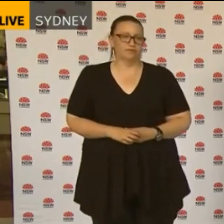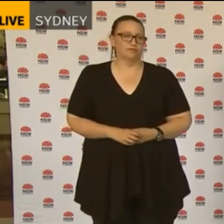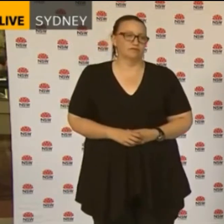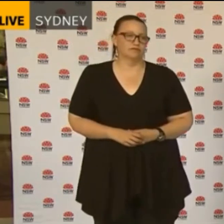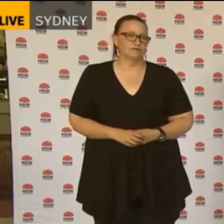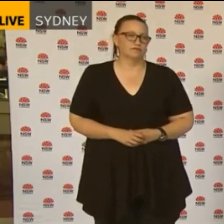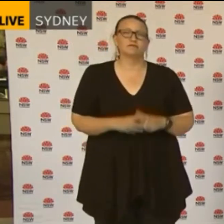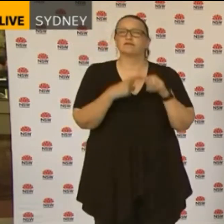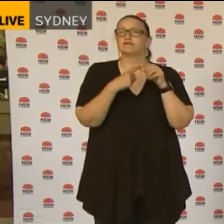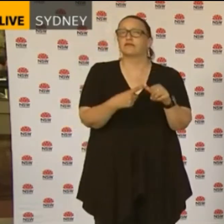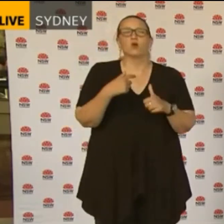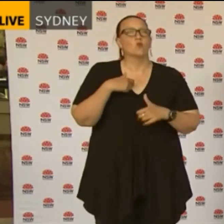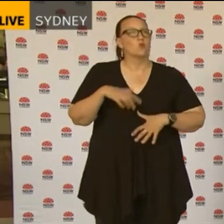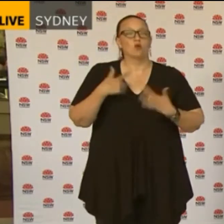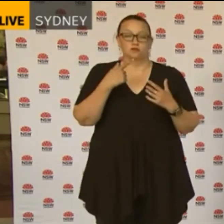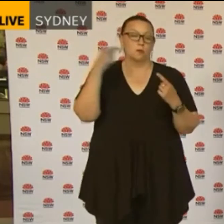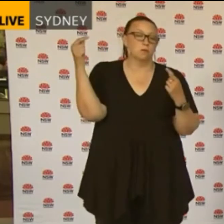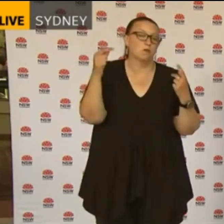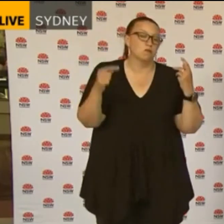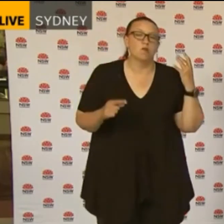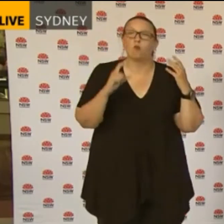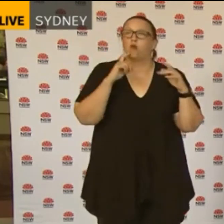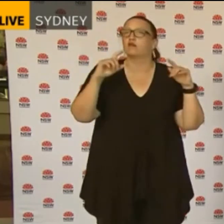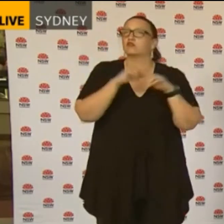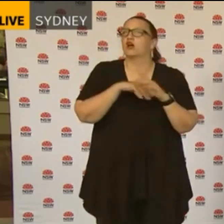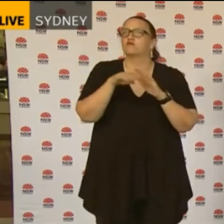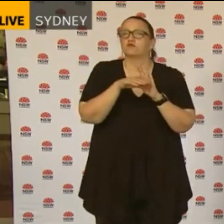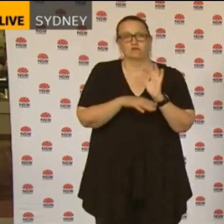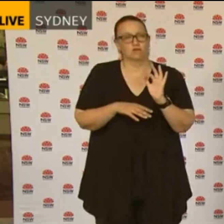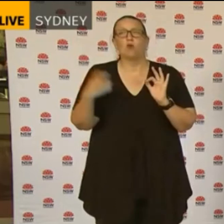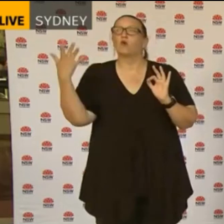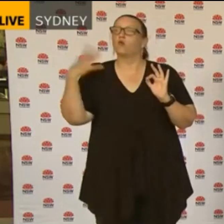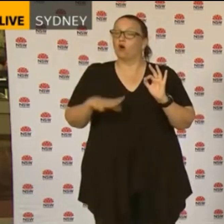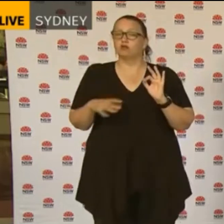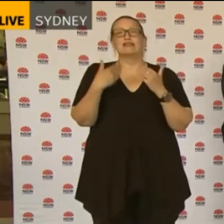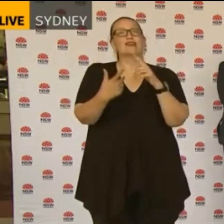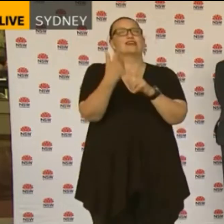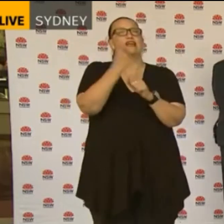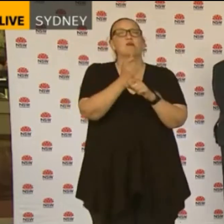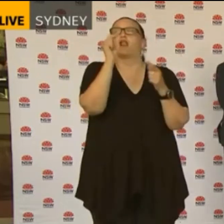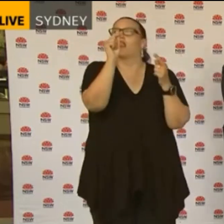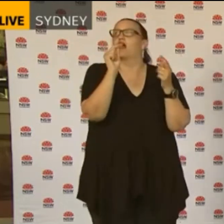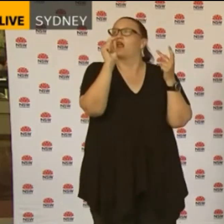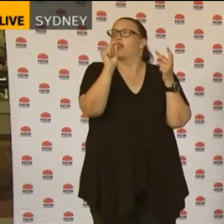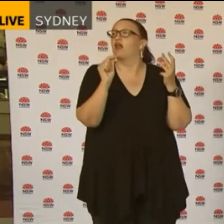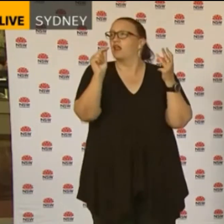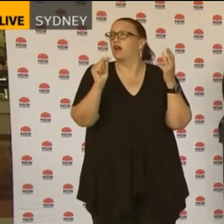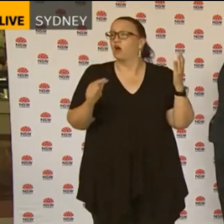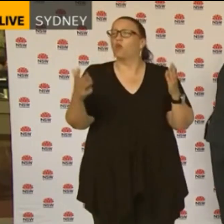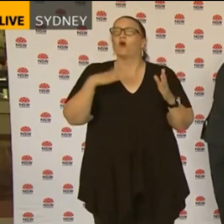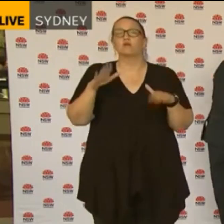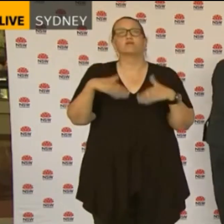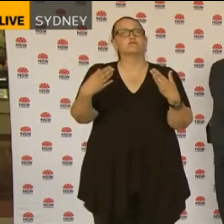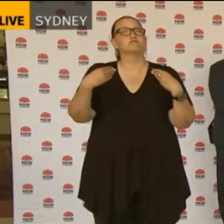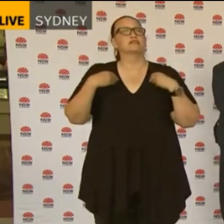at, but the ones that I've given are just examples of. We want to provide certainty for the community, certainty for business, so we would much